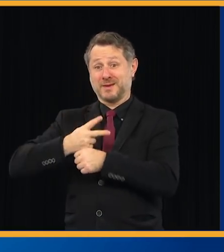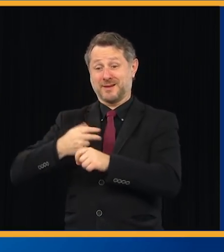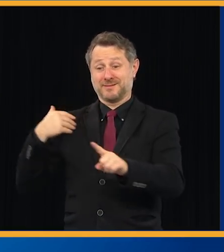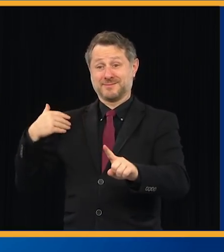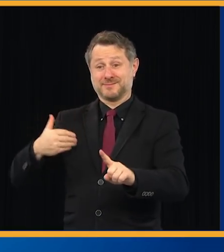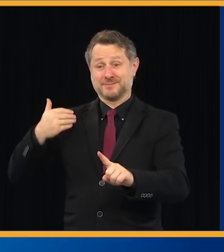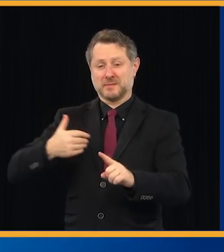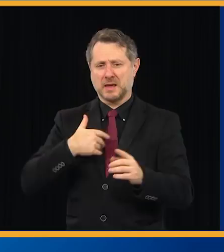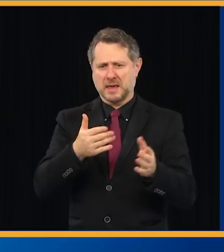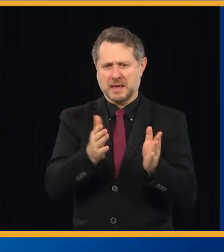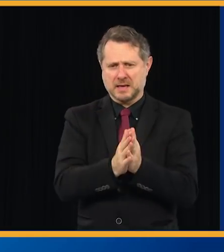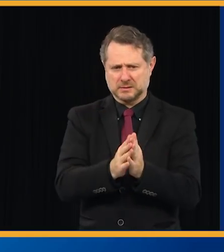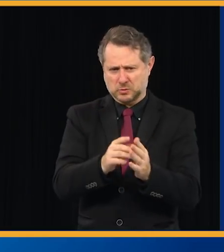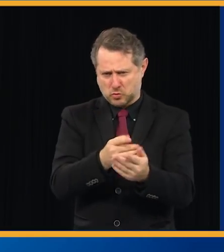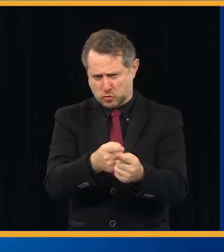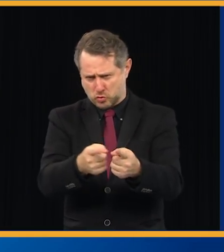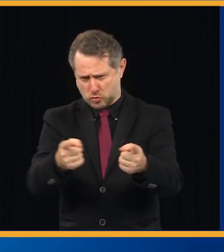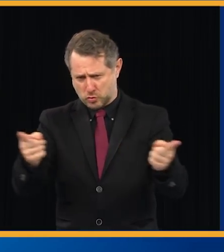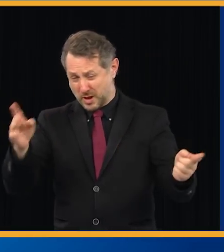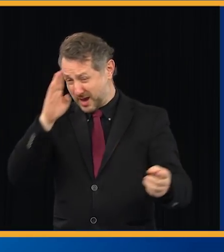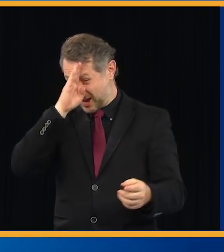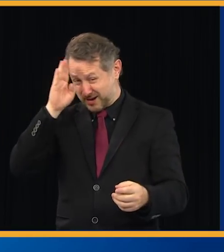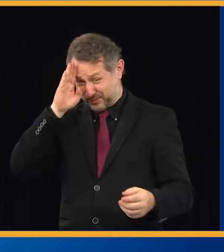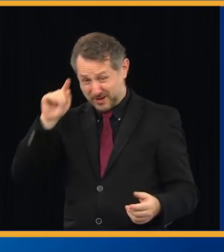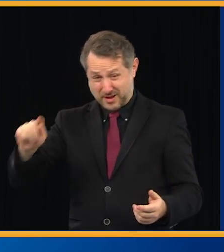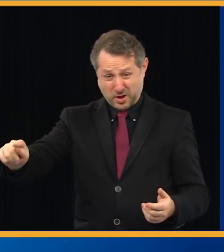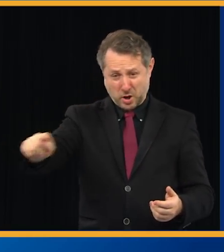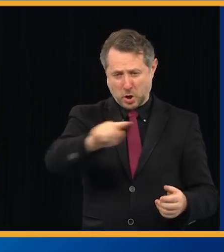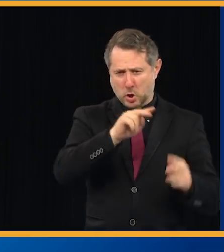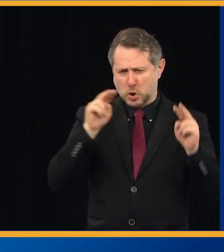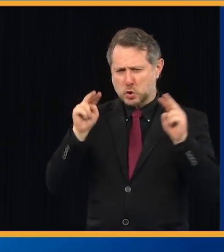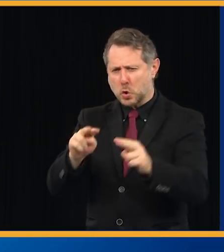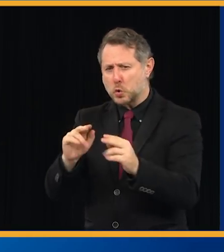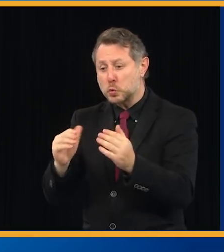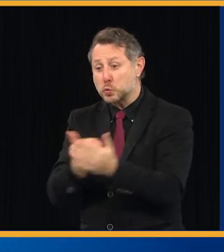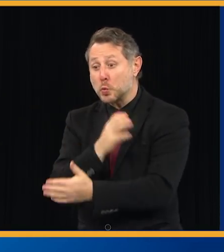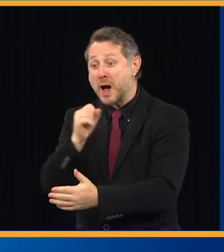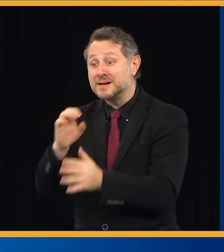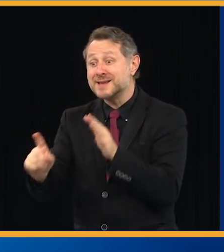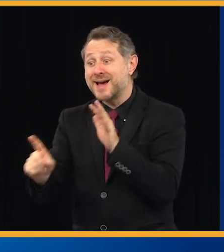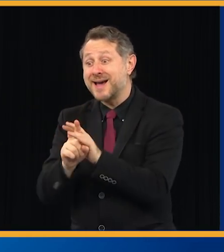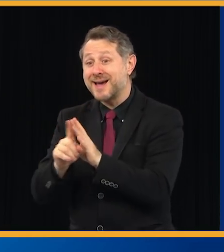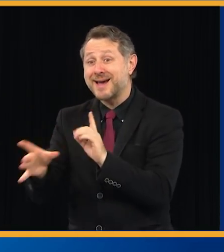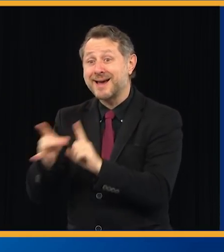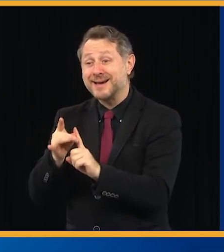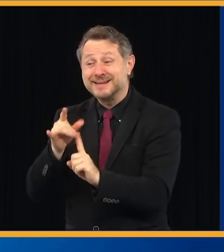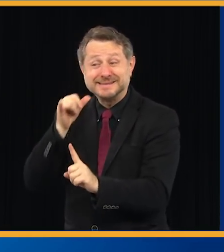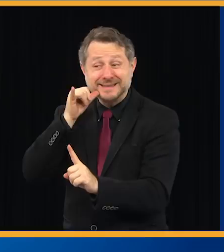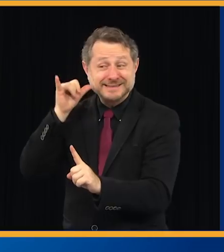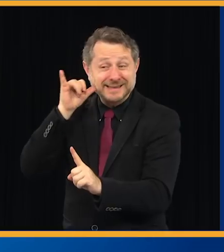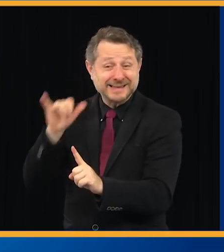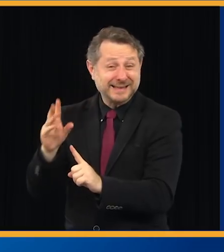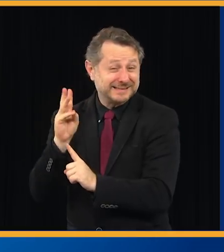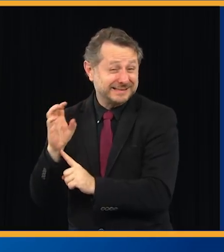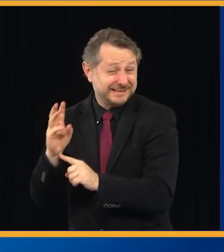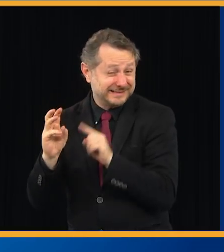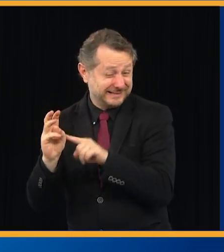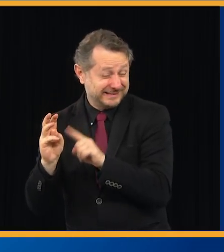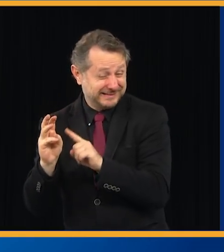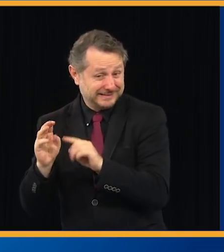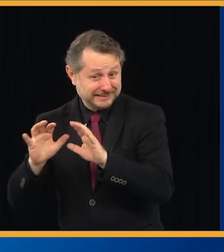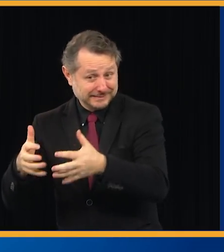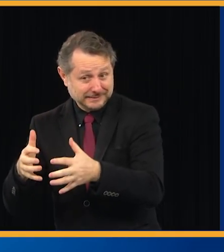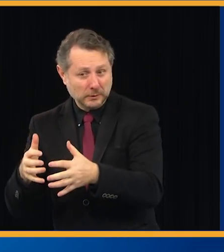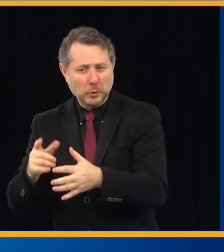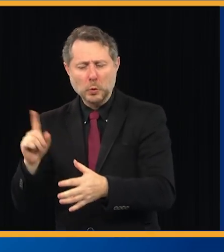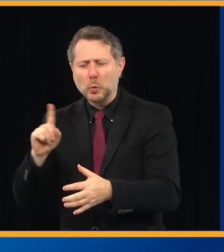new cases who are coming in, right? Yesterday, 600 new cases. Where are those people coming from, and what